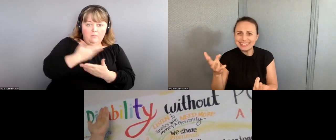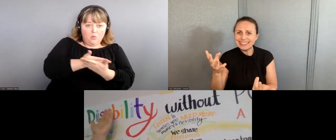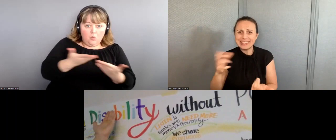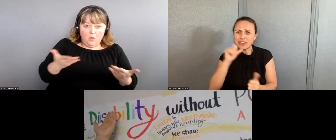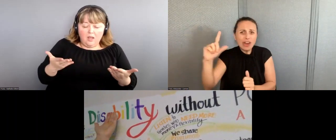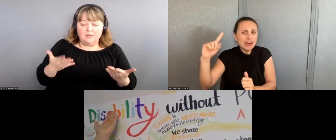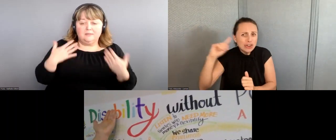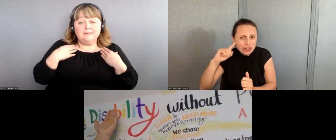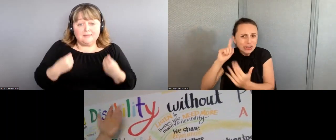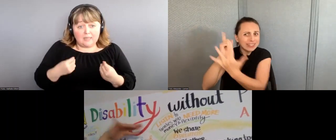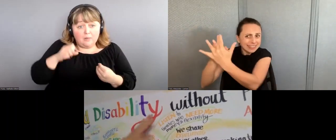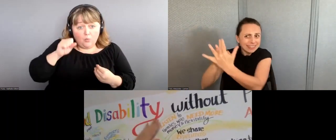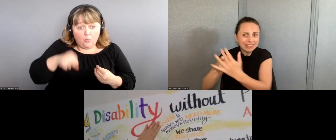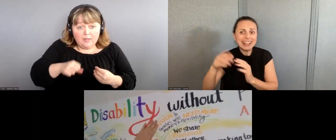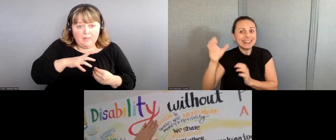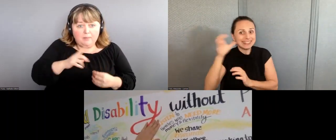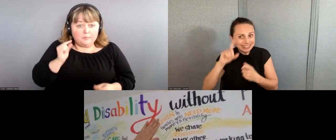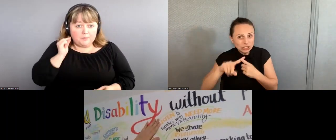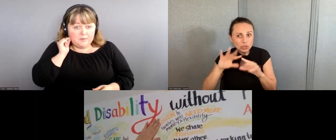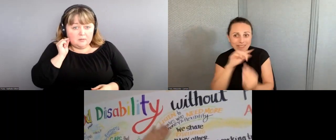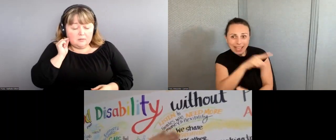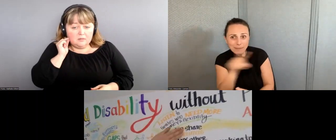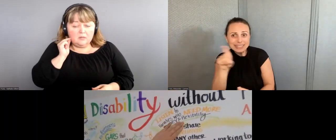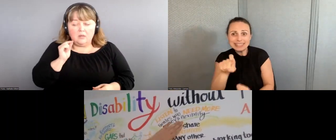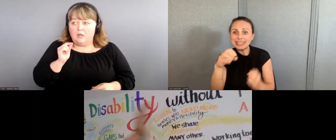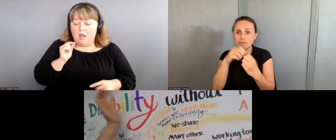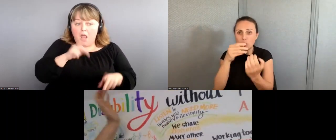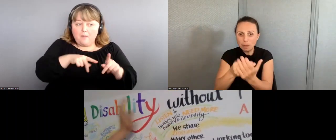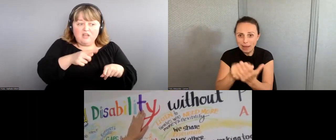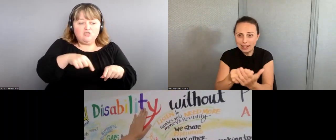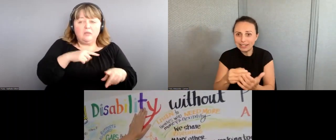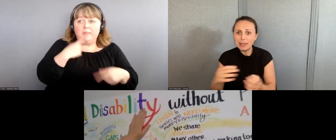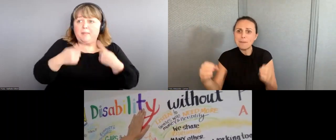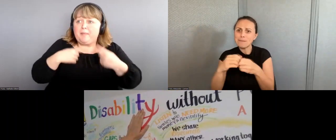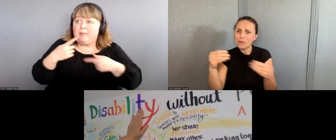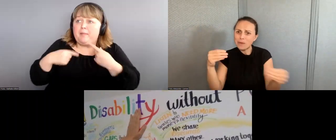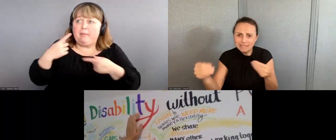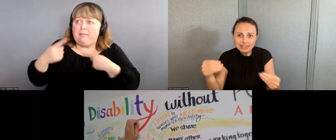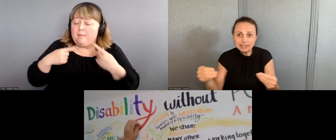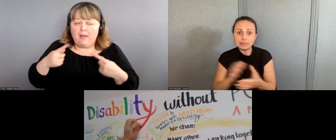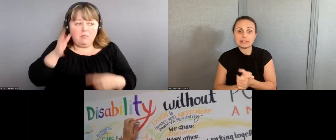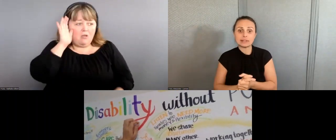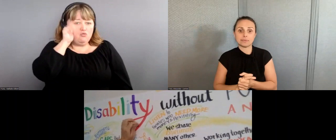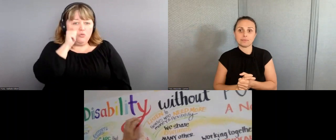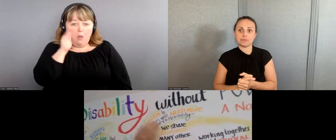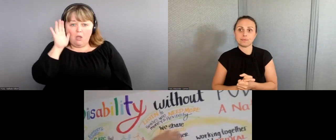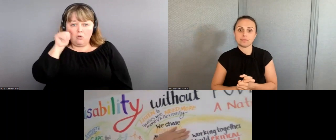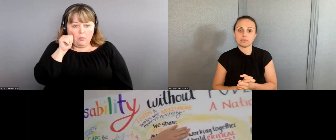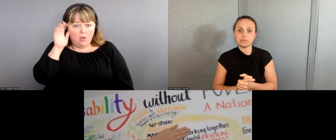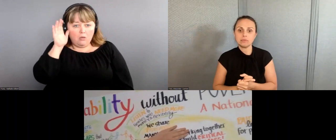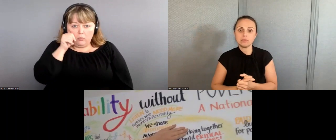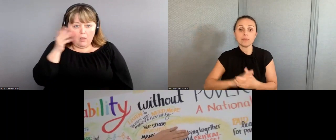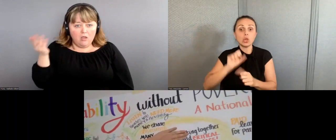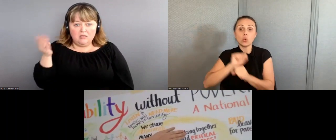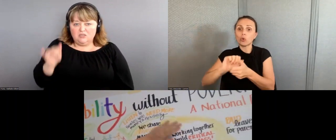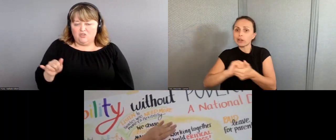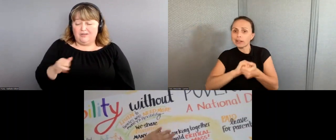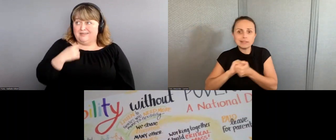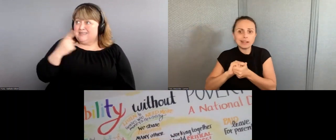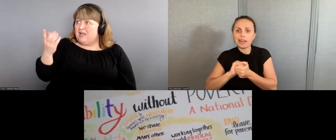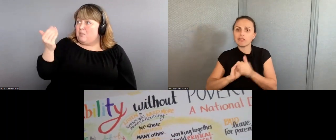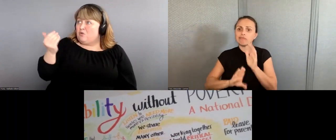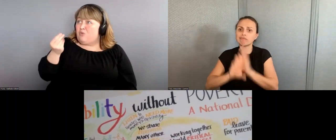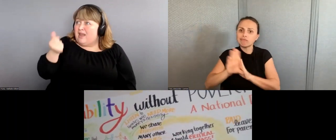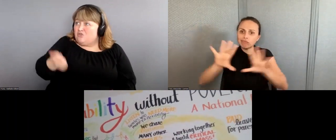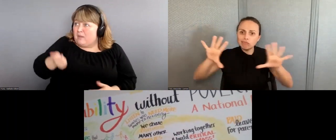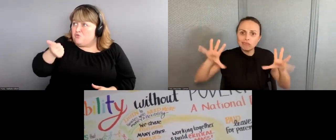is listen to families who need more money and more flexibility. Working together to build critical